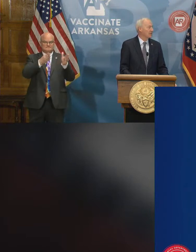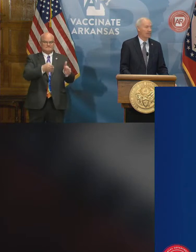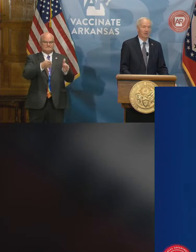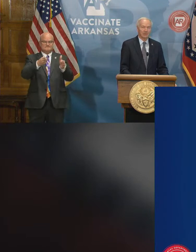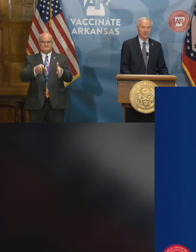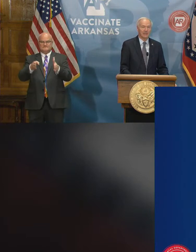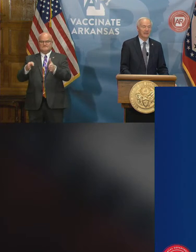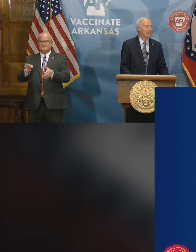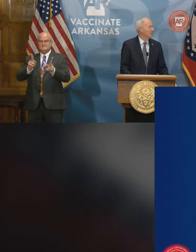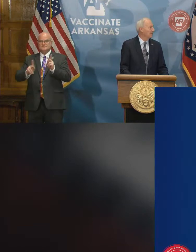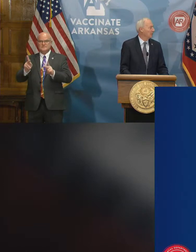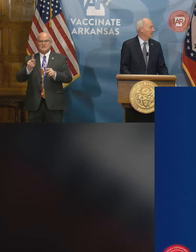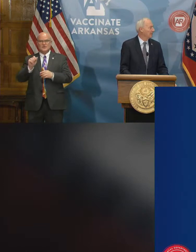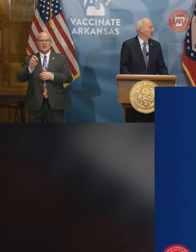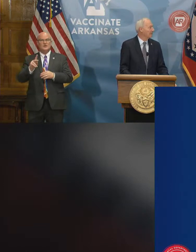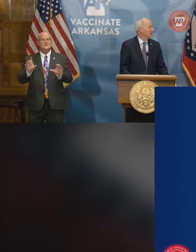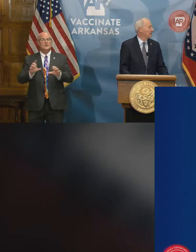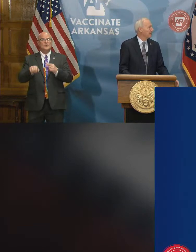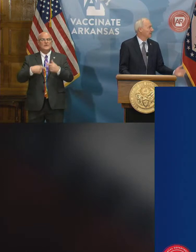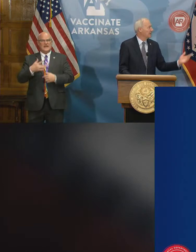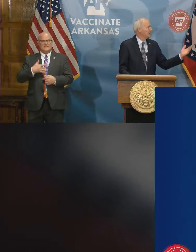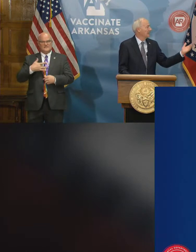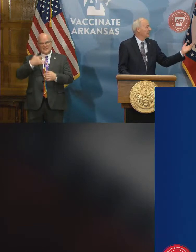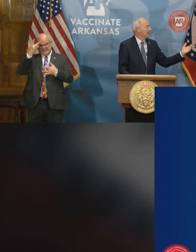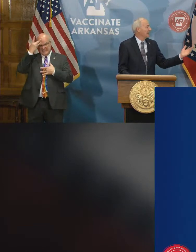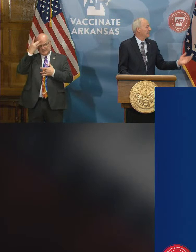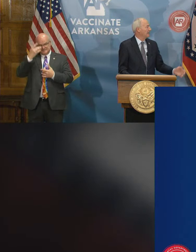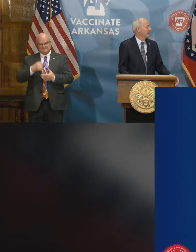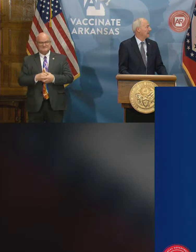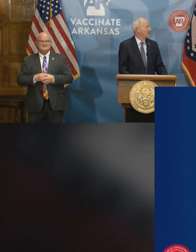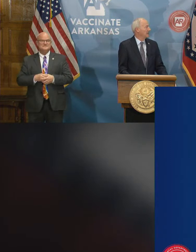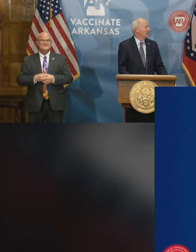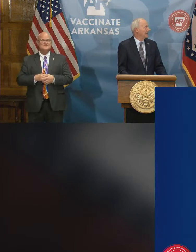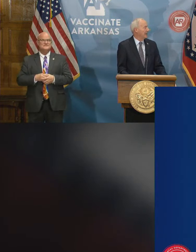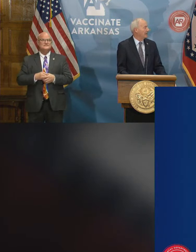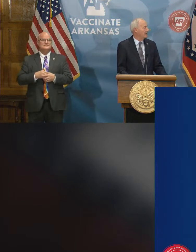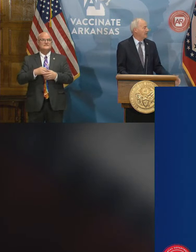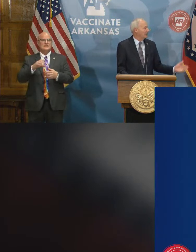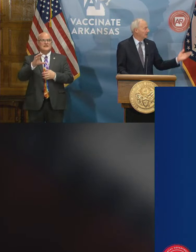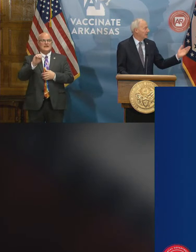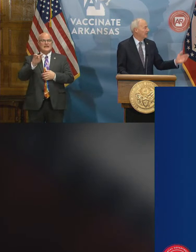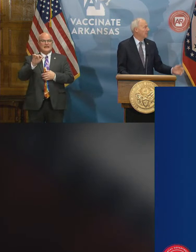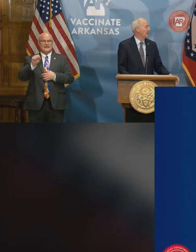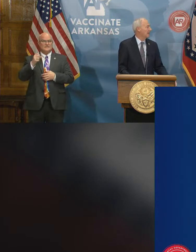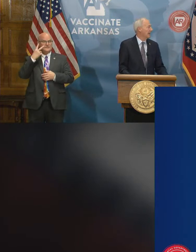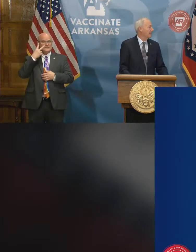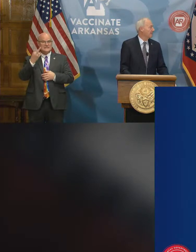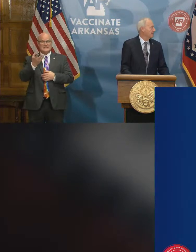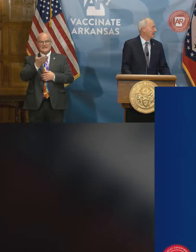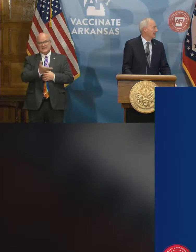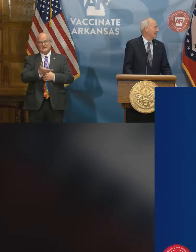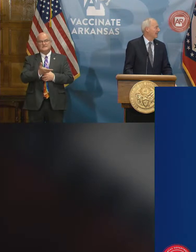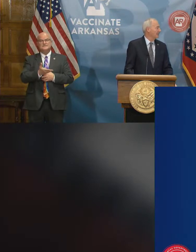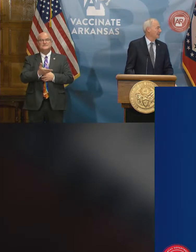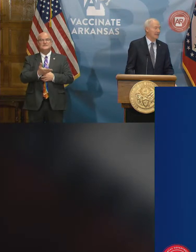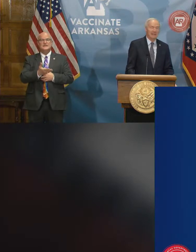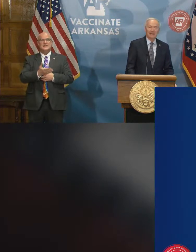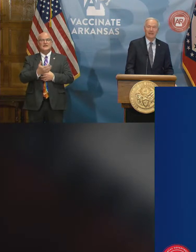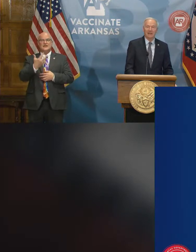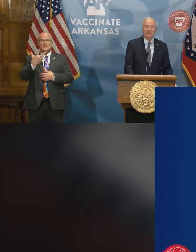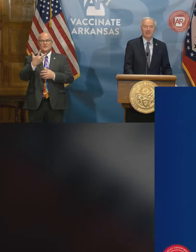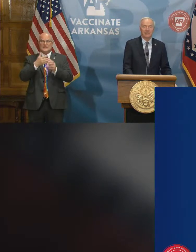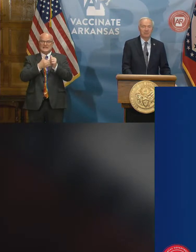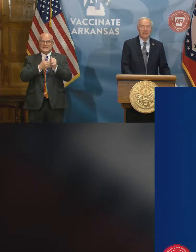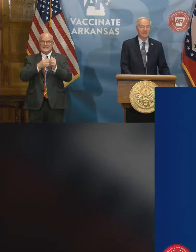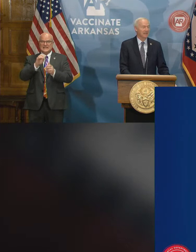individuals in Arkansas are doing whenever they feel ill. And then next, the counties, you can see the breakdown. The three